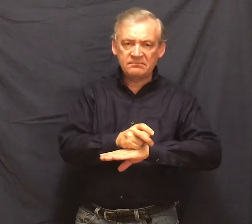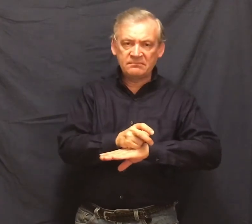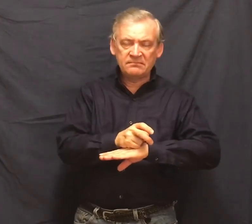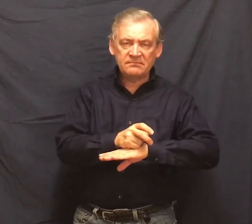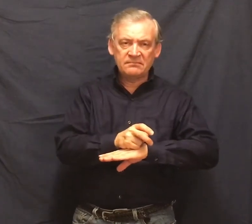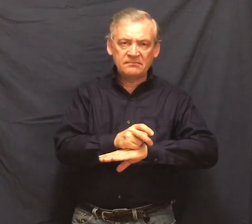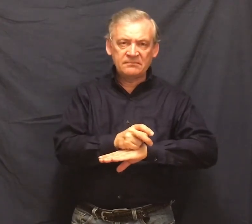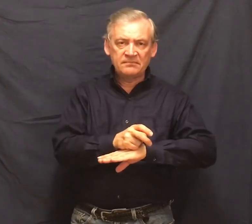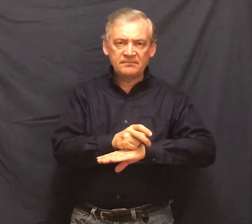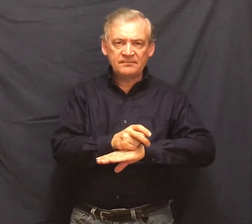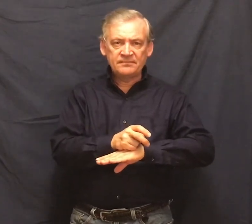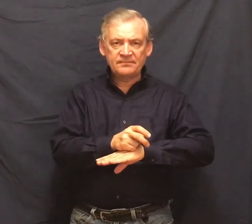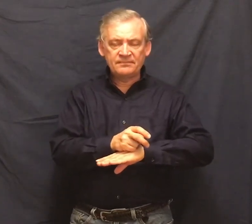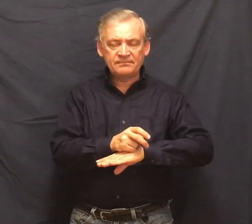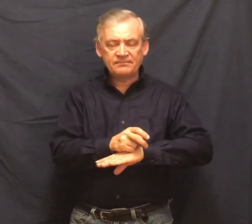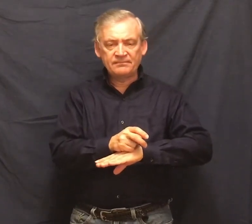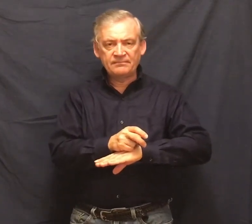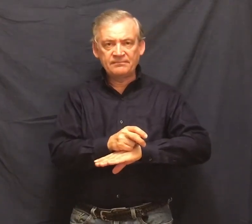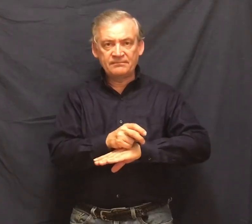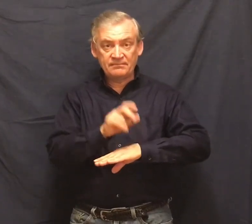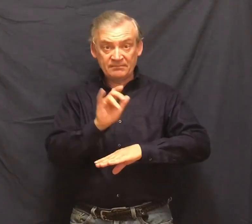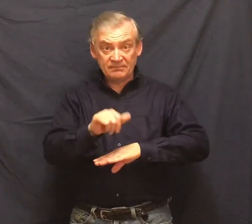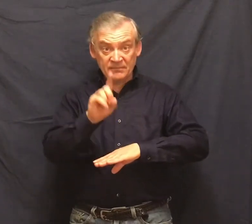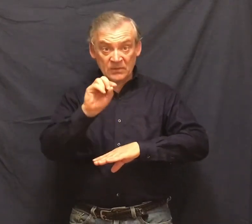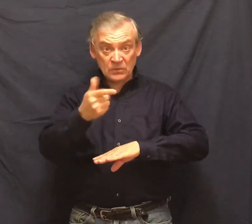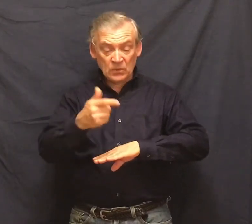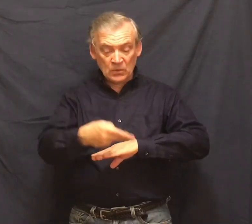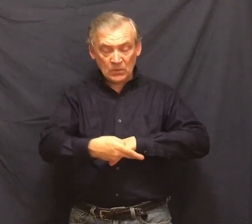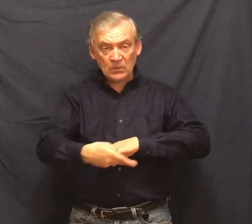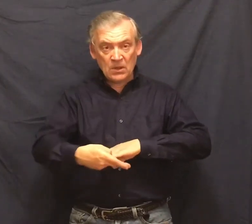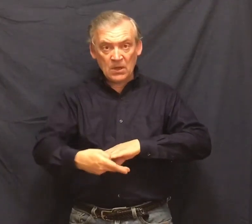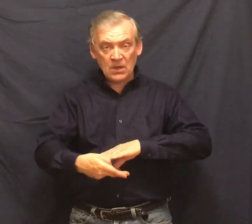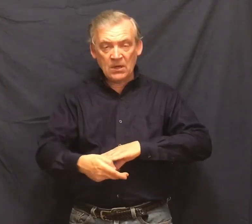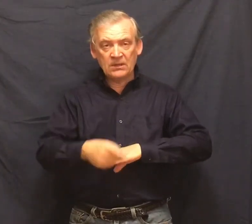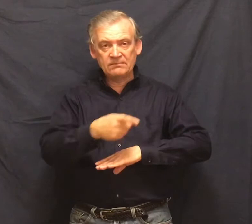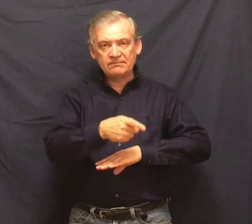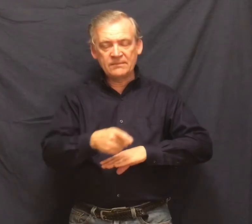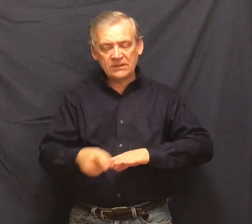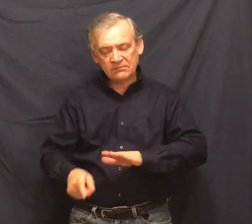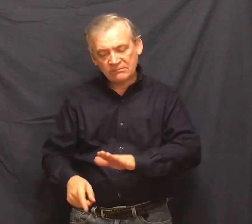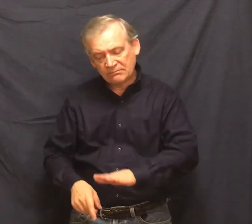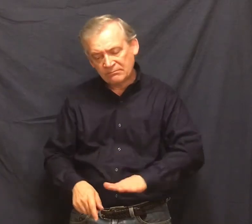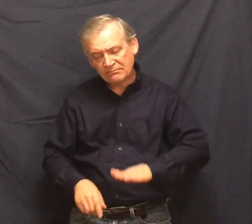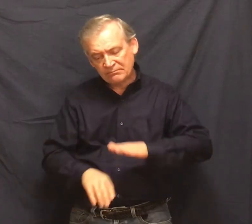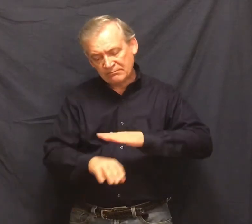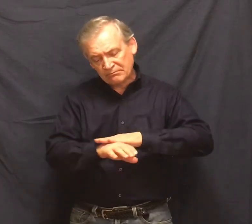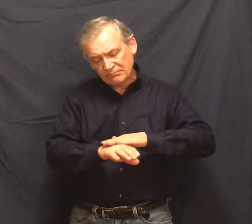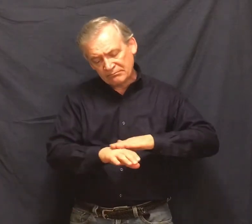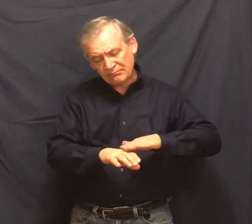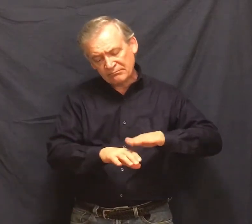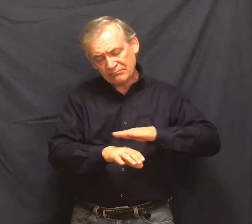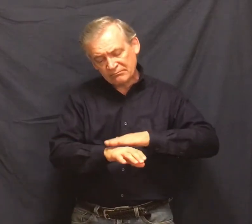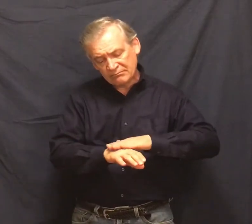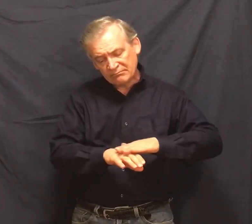He reached over and petted the ancient dog, and he apologized. I've been around him so much I never noticed how he